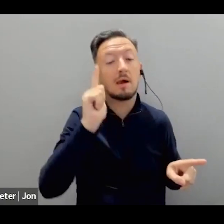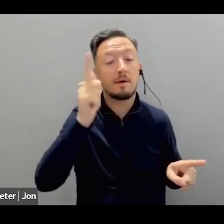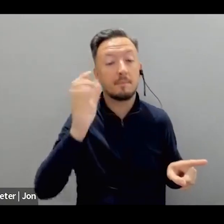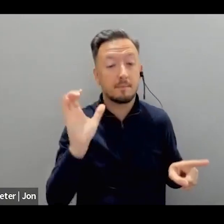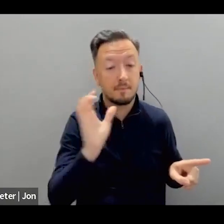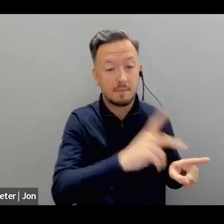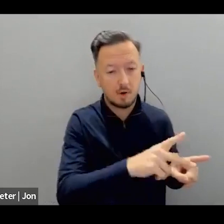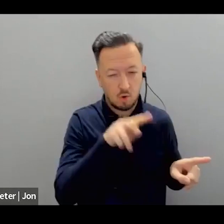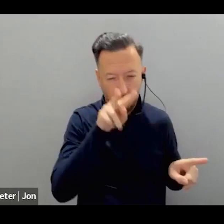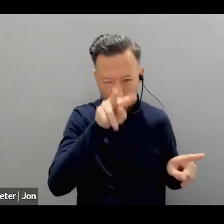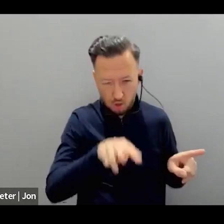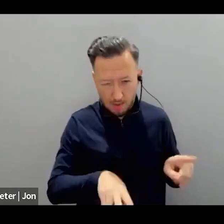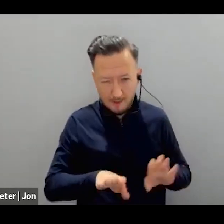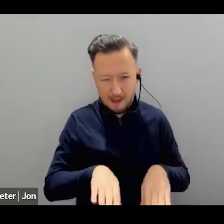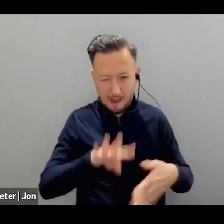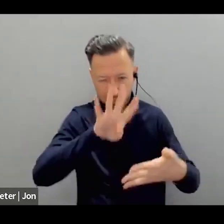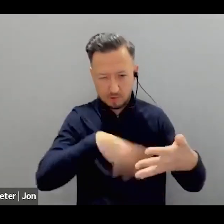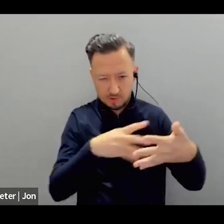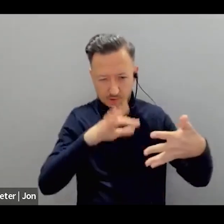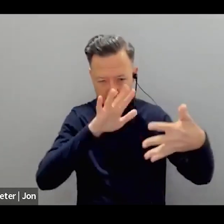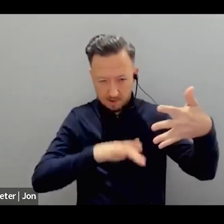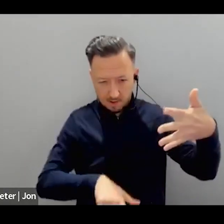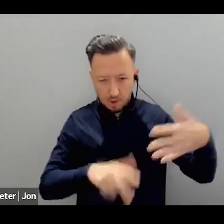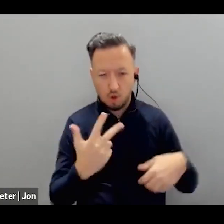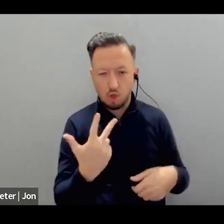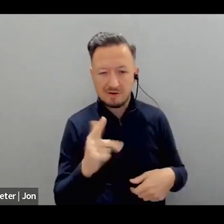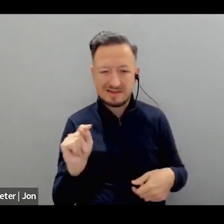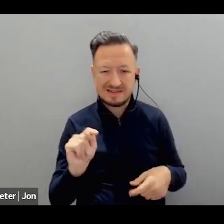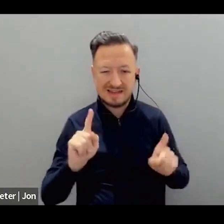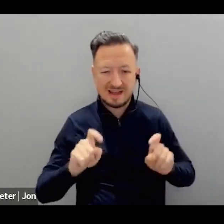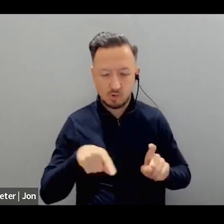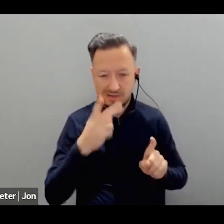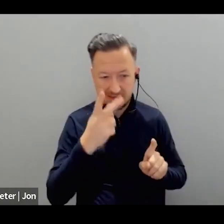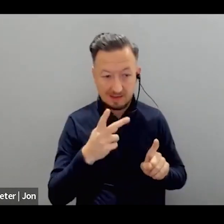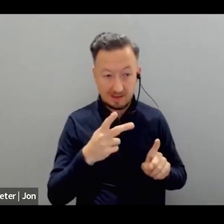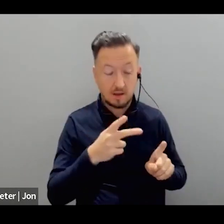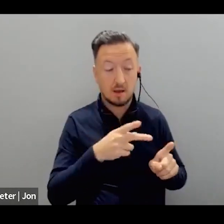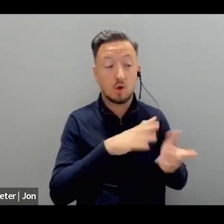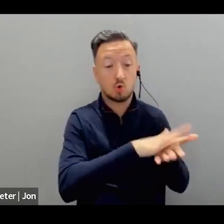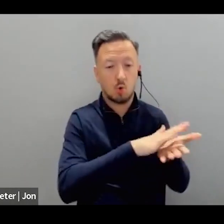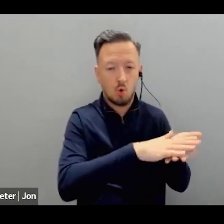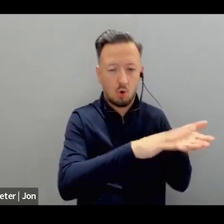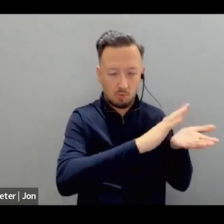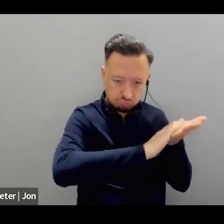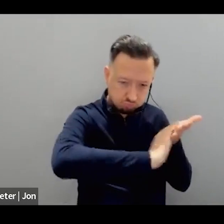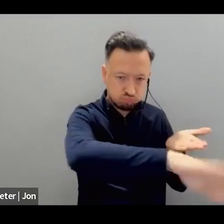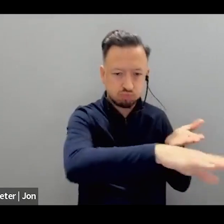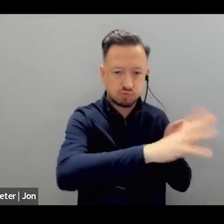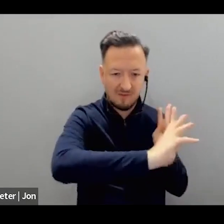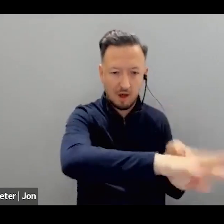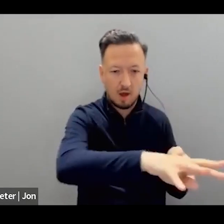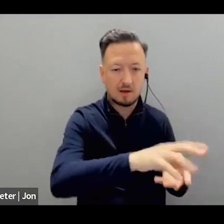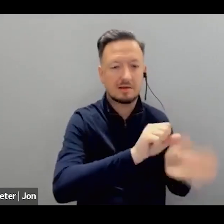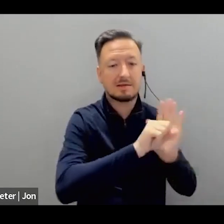scroll down to the bottom of that spreadsheet where it says the 3T testing, you'll see after we flushed the school and resampled, it was